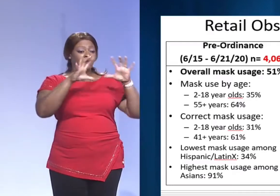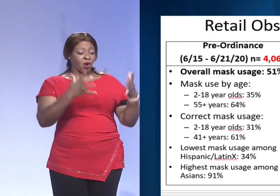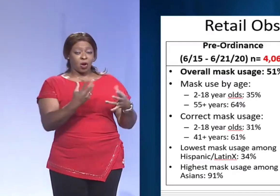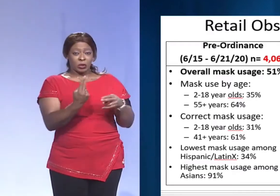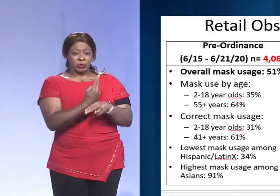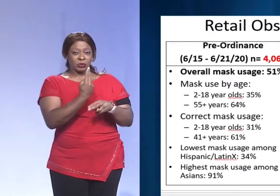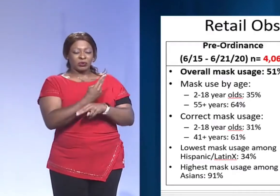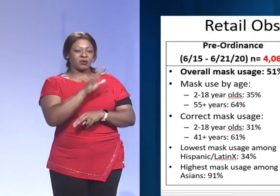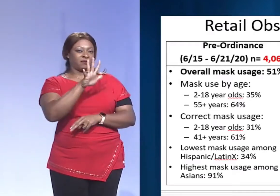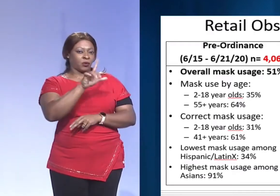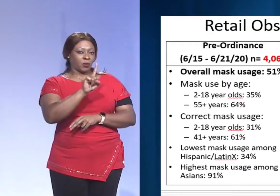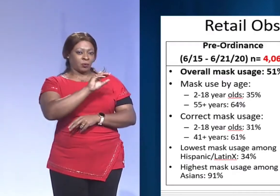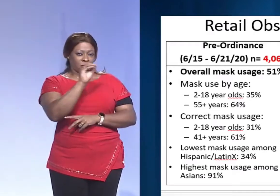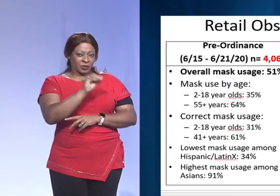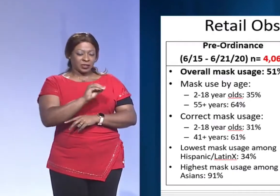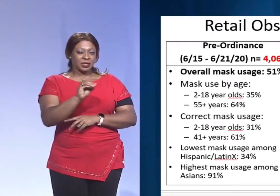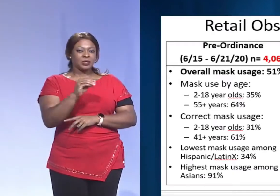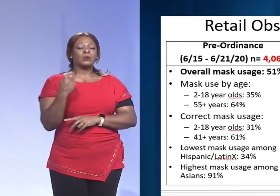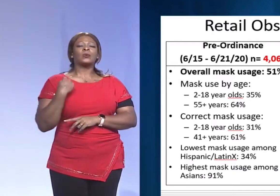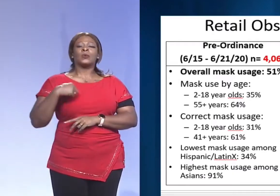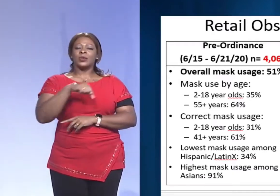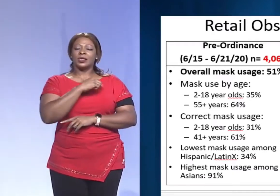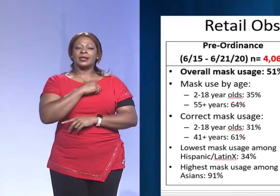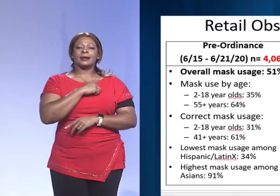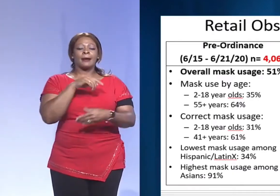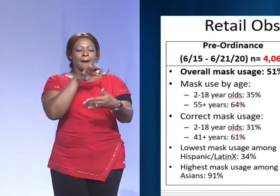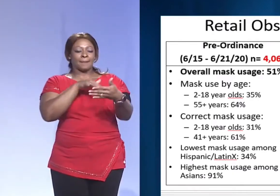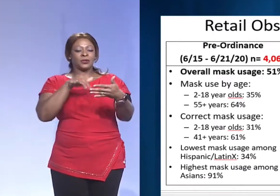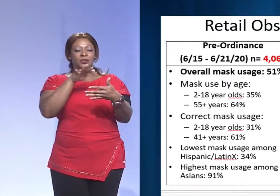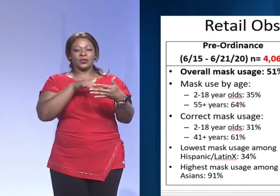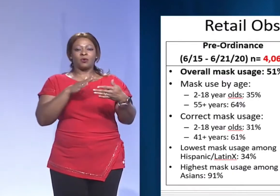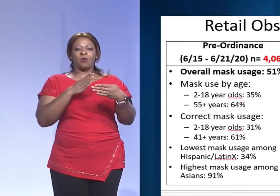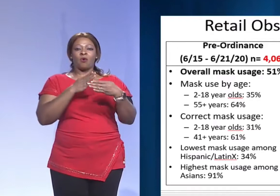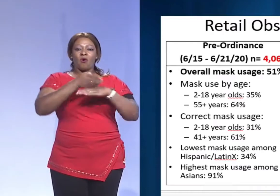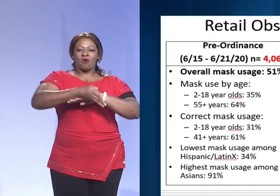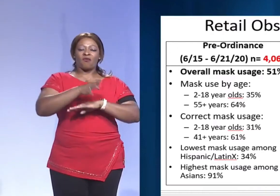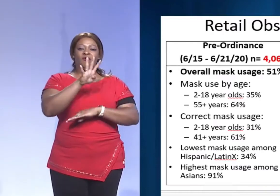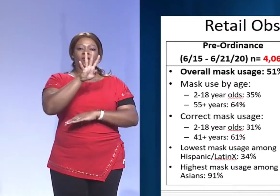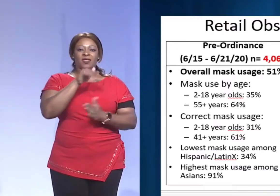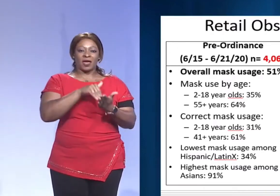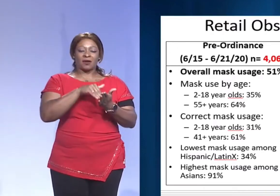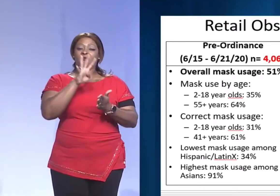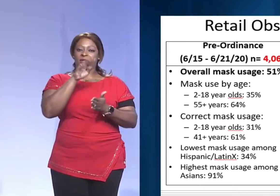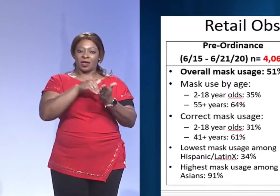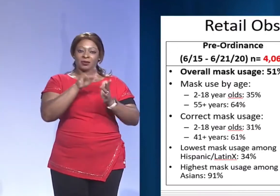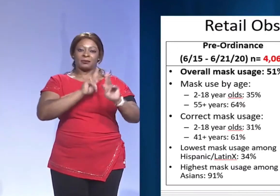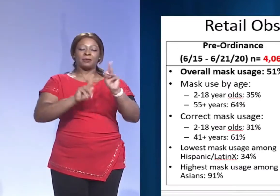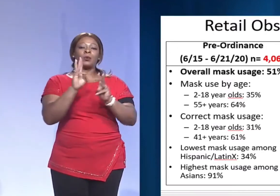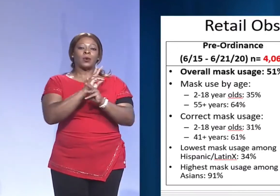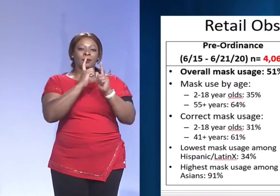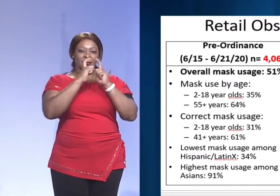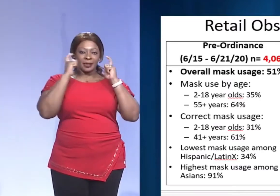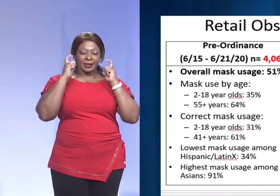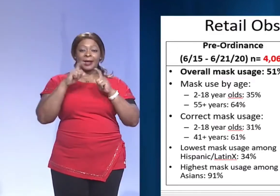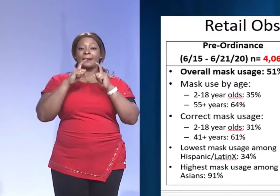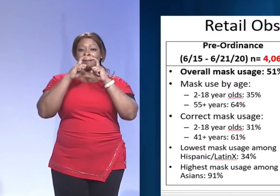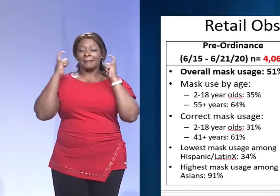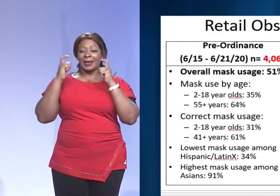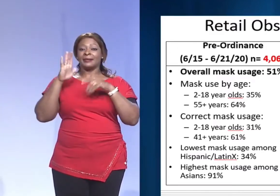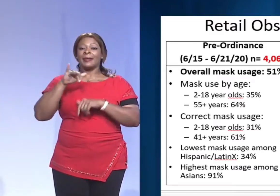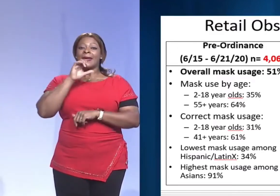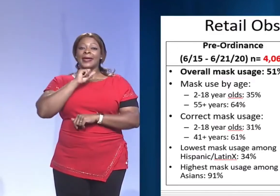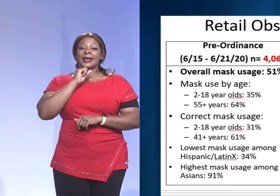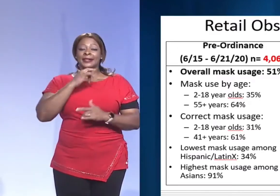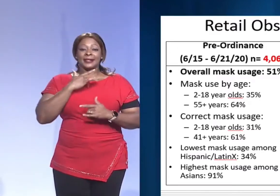was 51%, and we observed over 4,000 participants. Mask usage by age